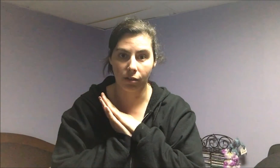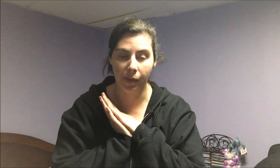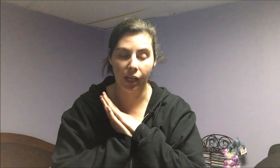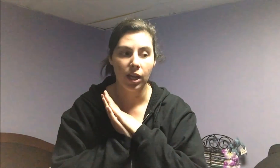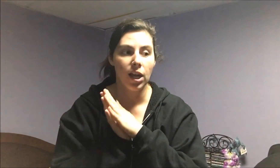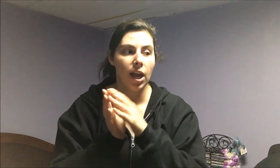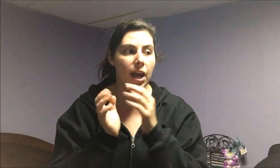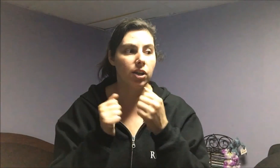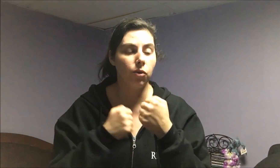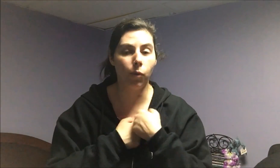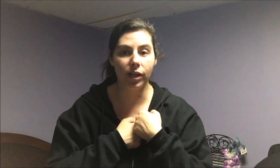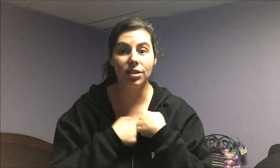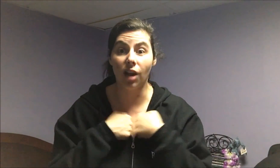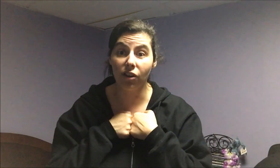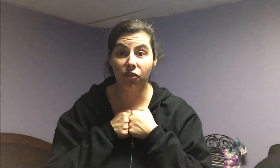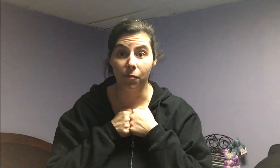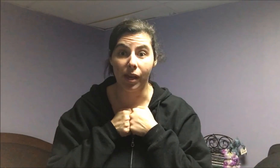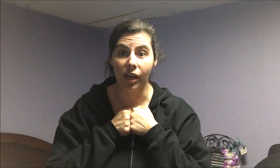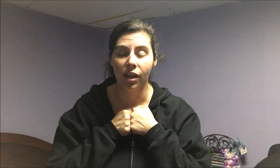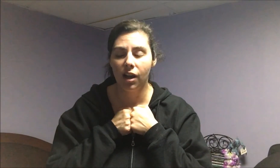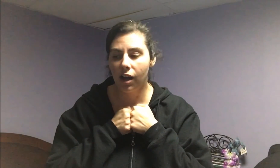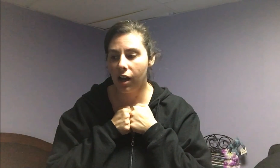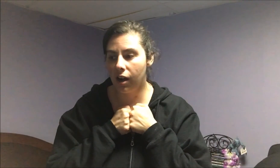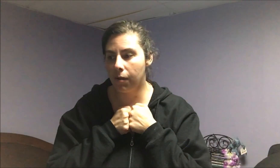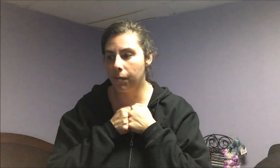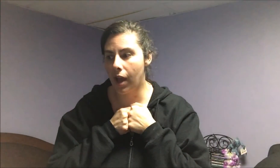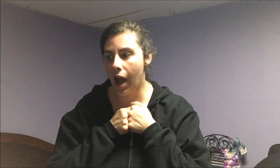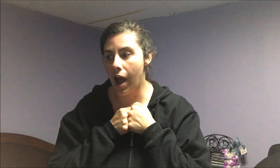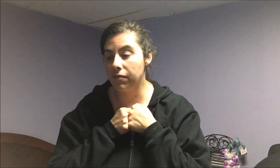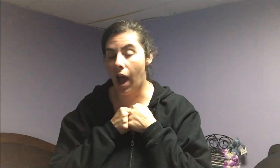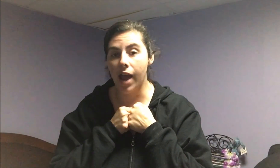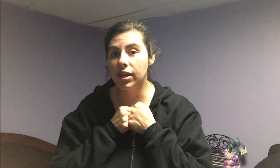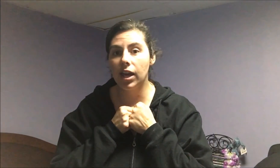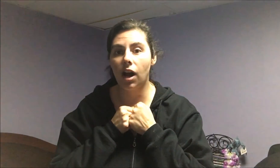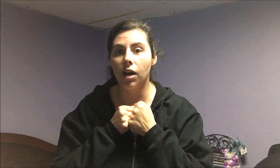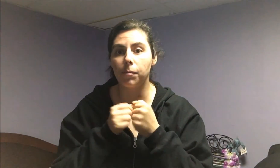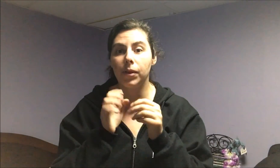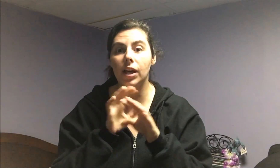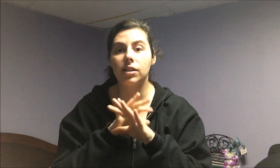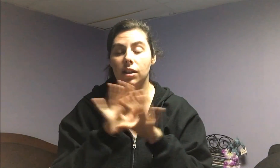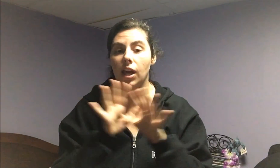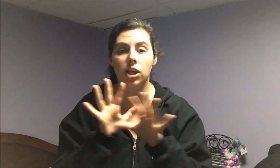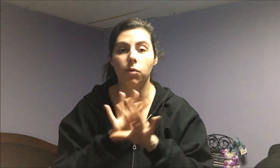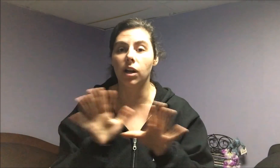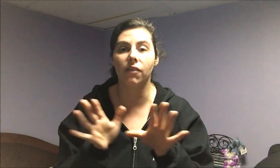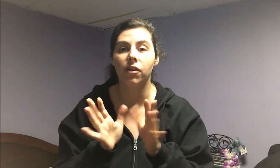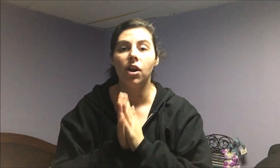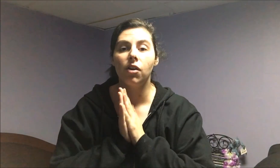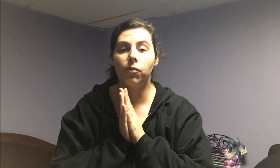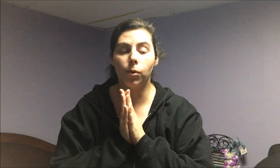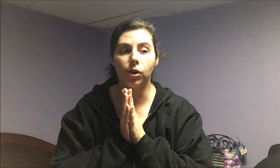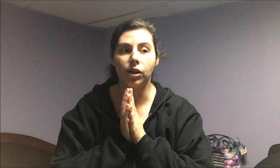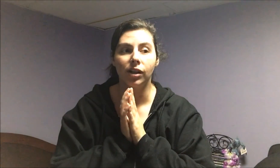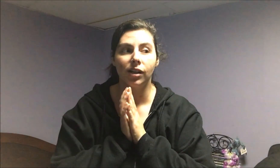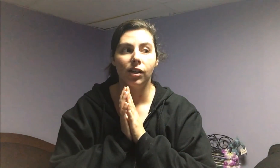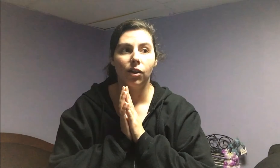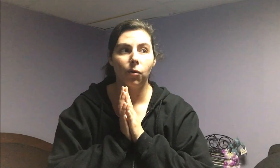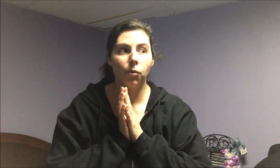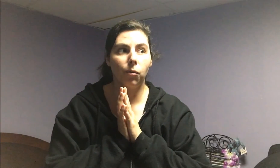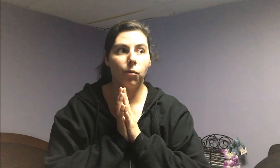me and what it's done for me. I cannot begin to thank you enough for